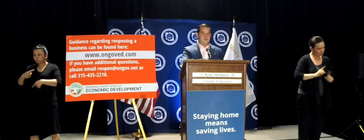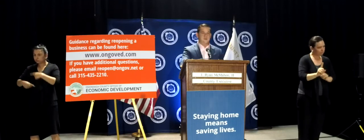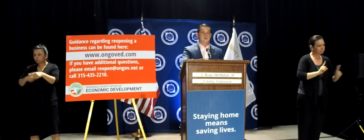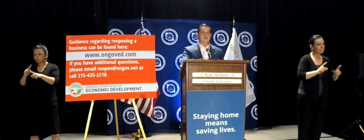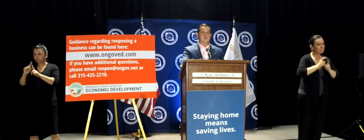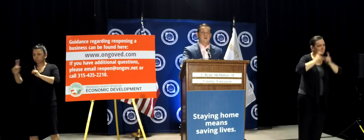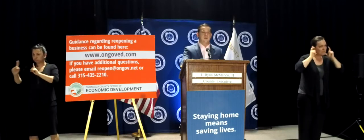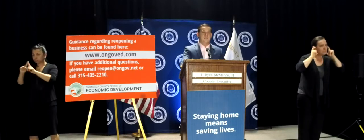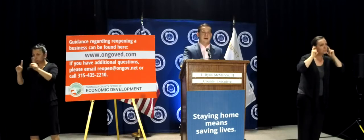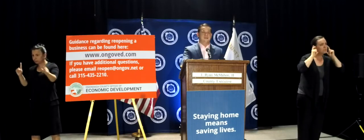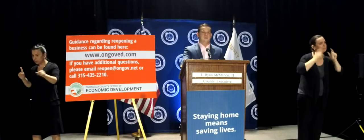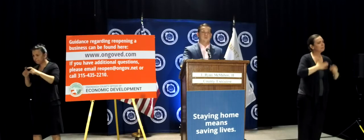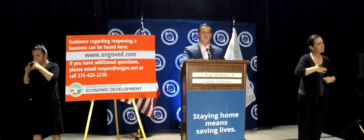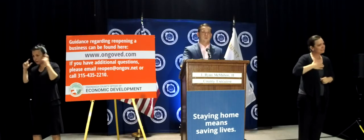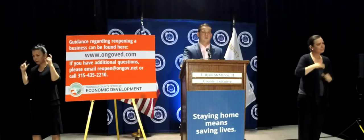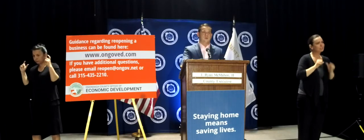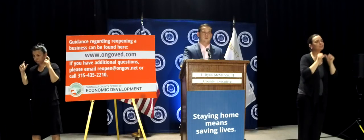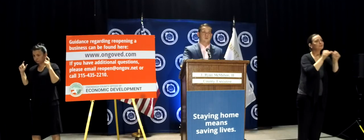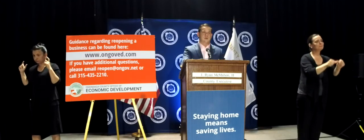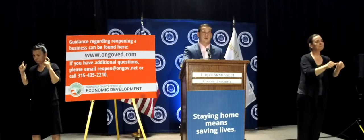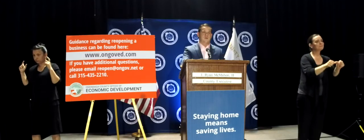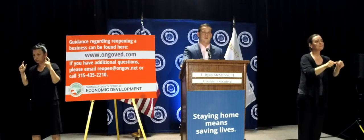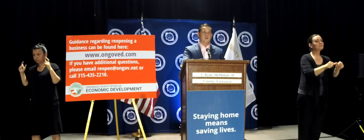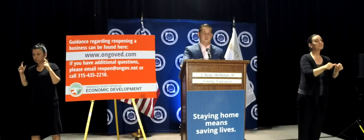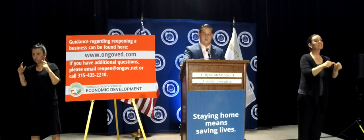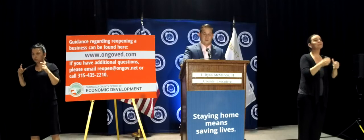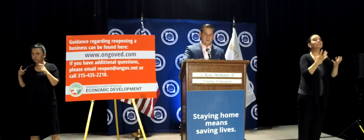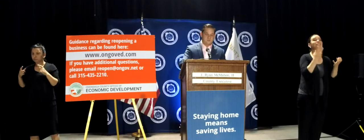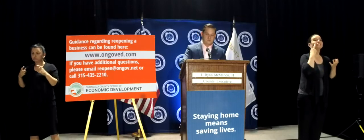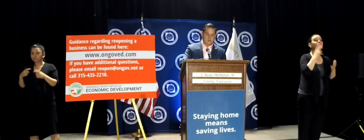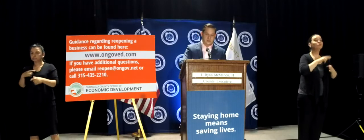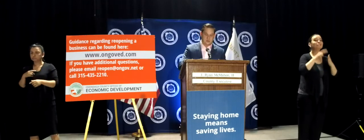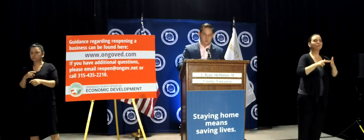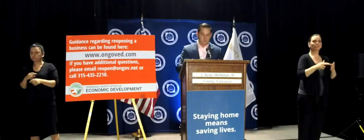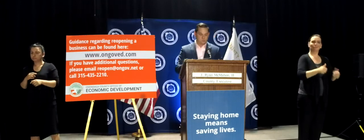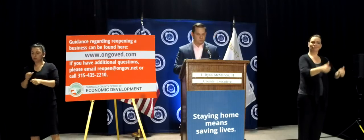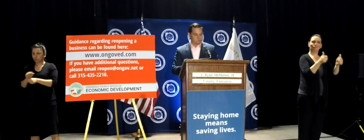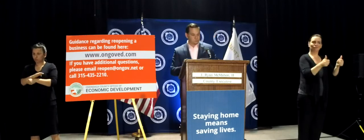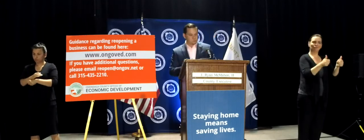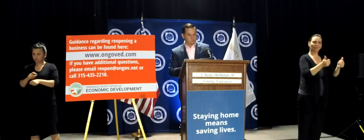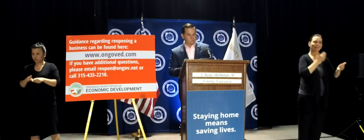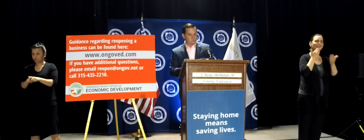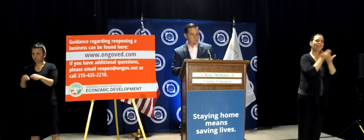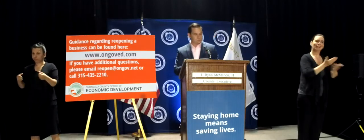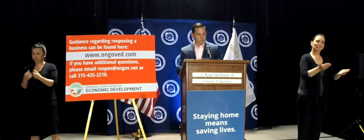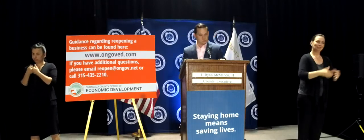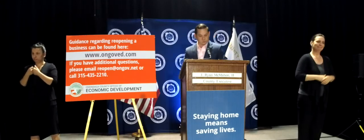and we'll continue to see positive results in our fight with this virus. So thank you.